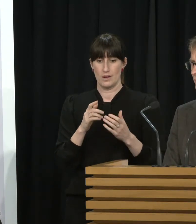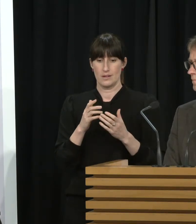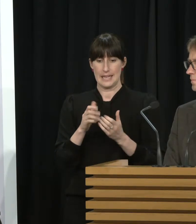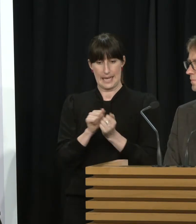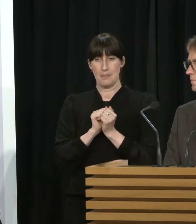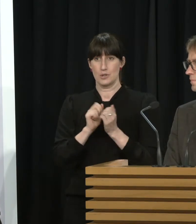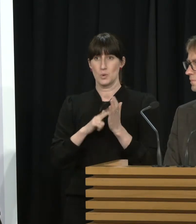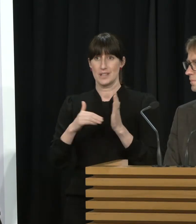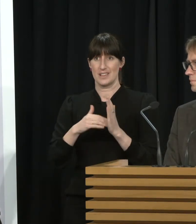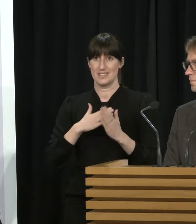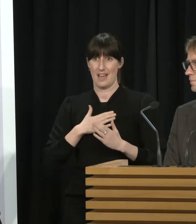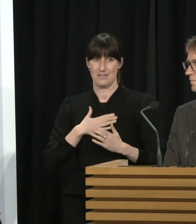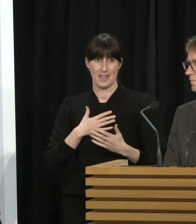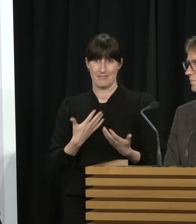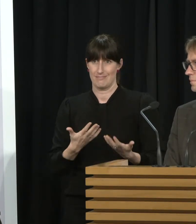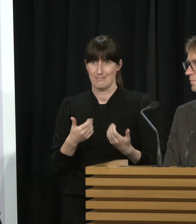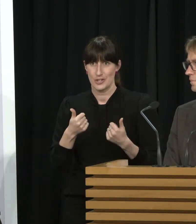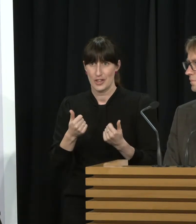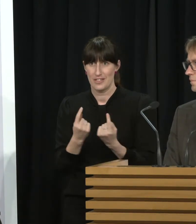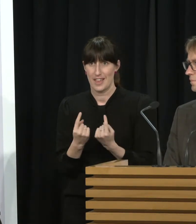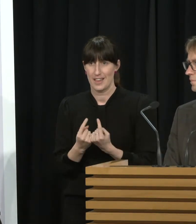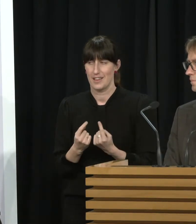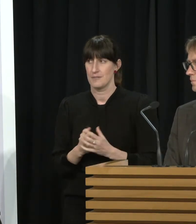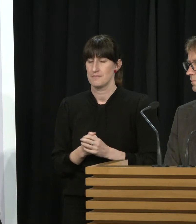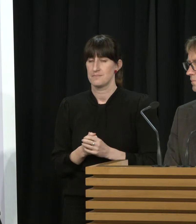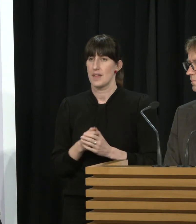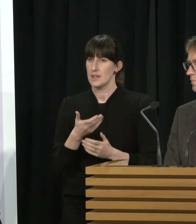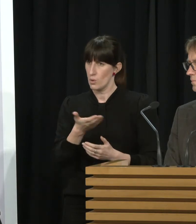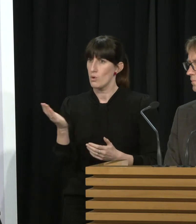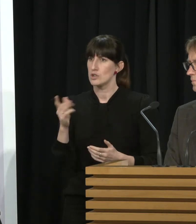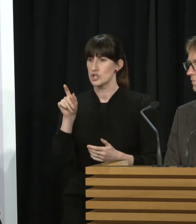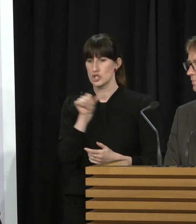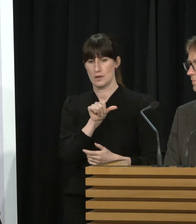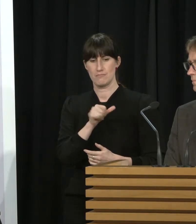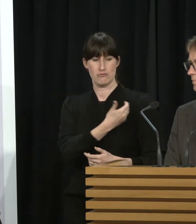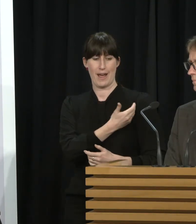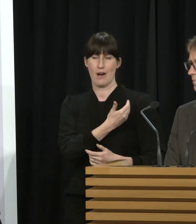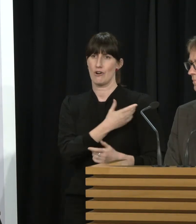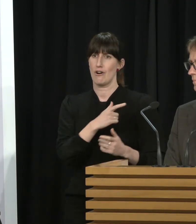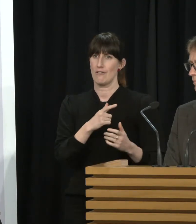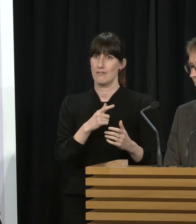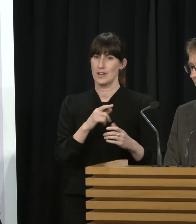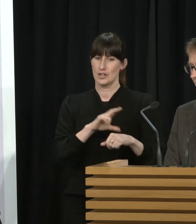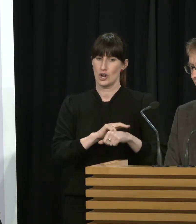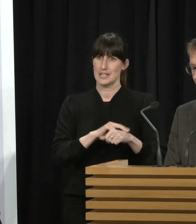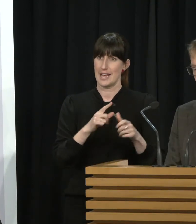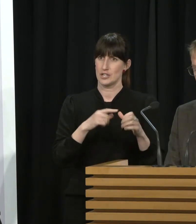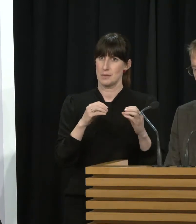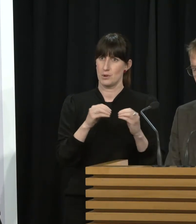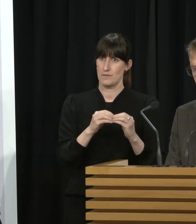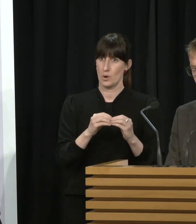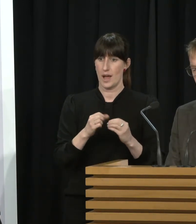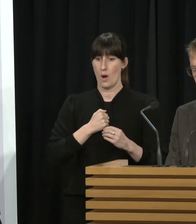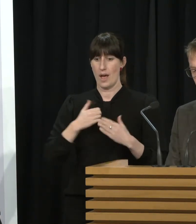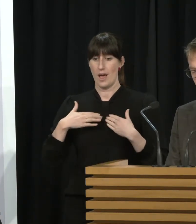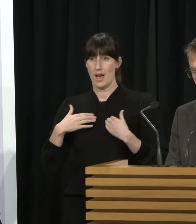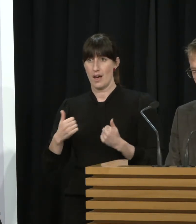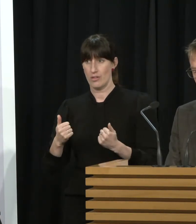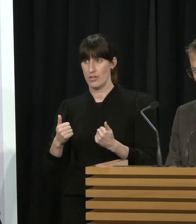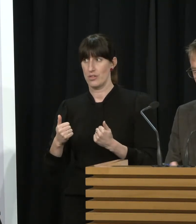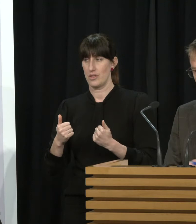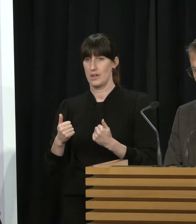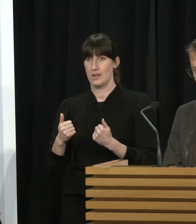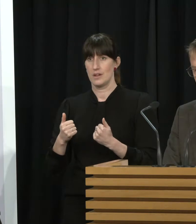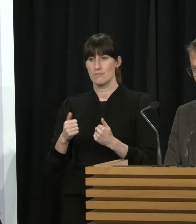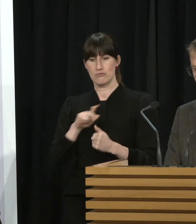of Dr. Bloomfield and his team. I think we have been incredibly well served by our health professionals in New Zealand during the global pandemic. It